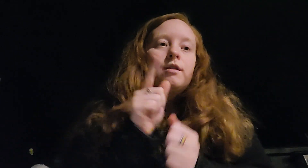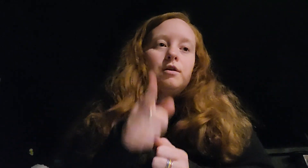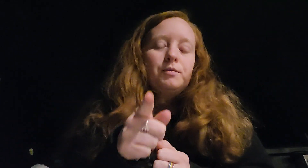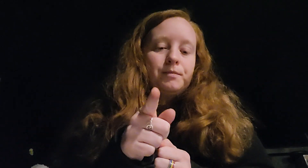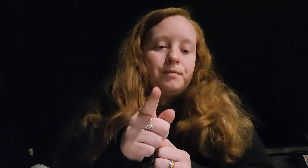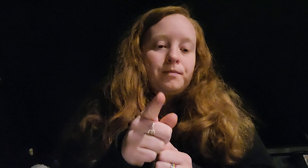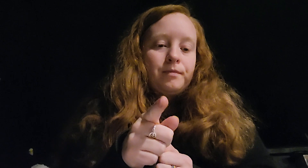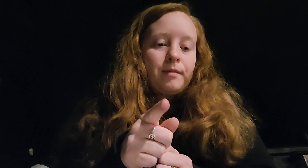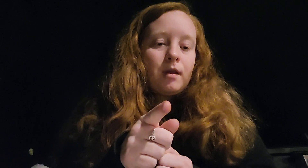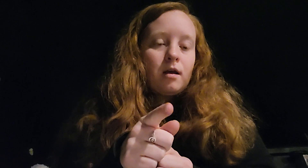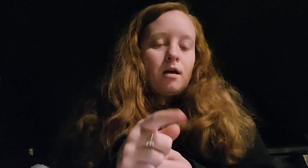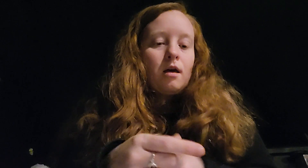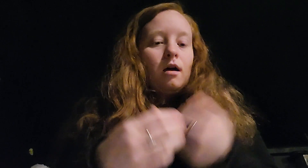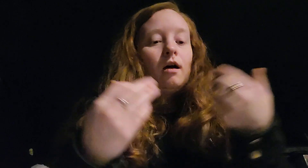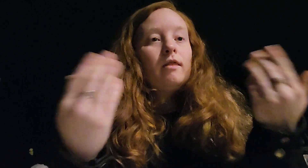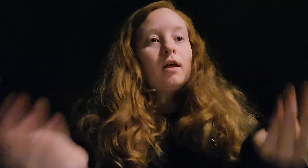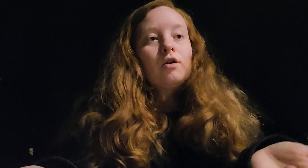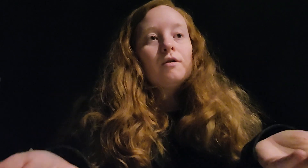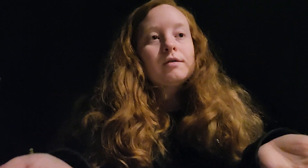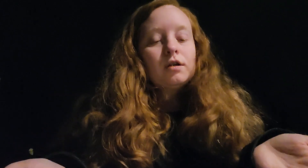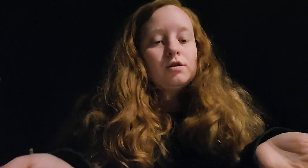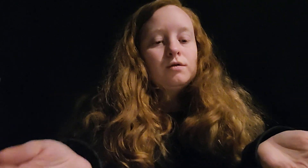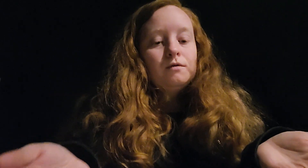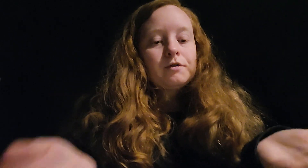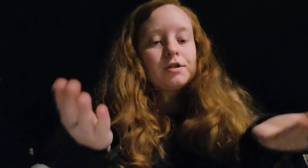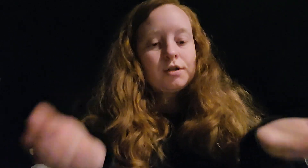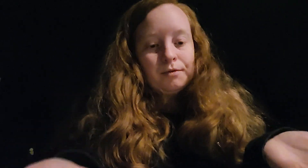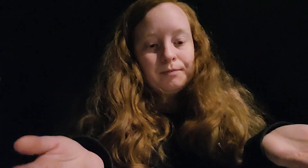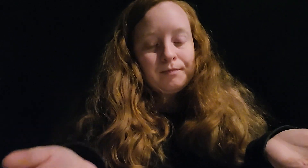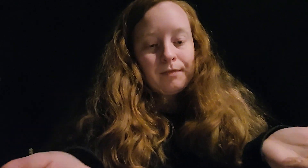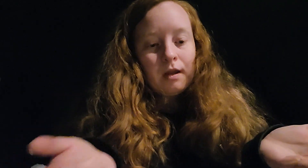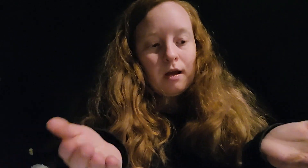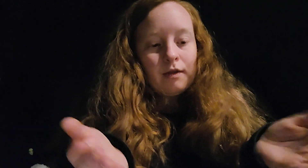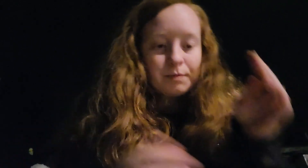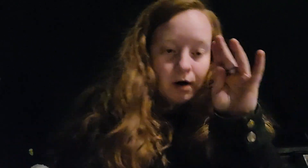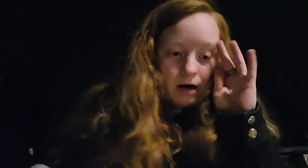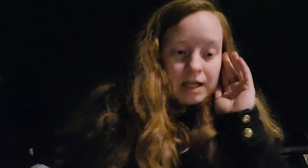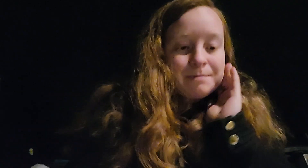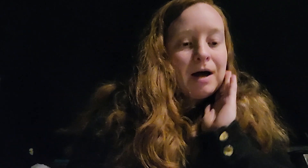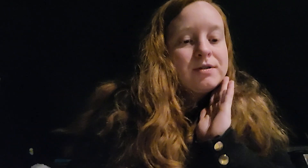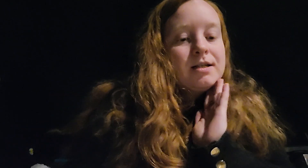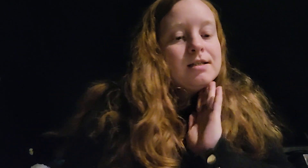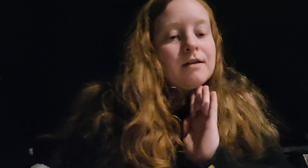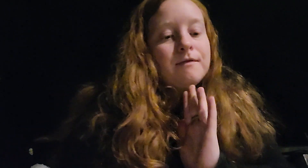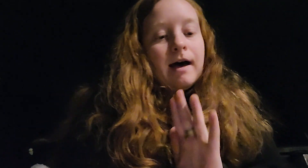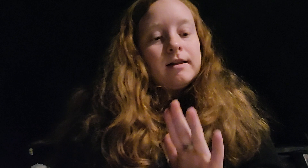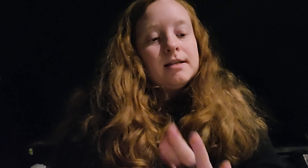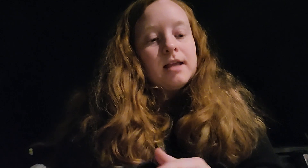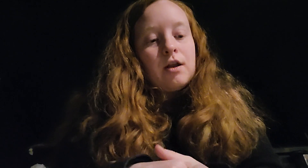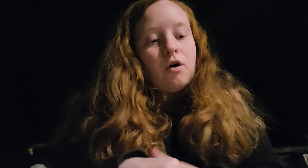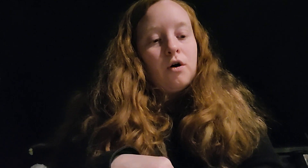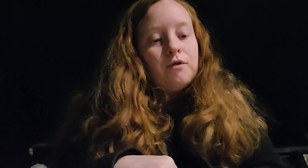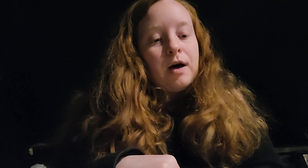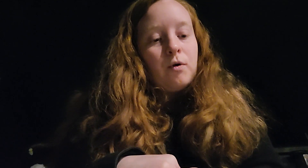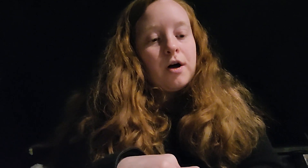you. And then it goes into verse 2. And this part is mountains and valleys and all that will come